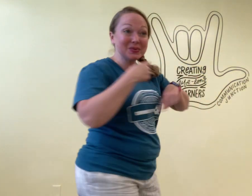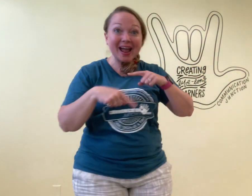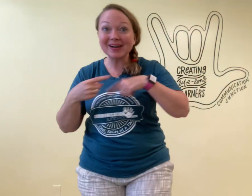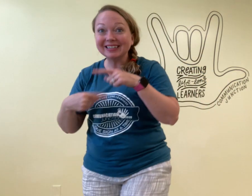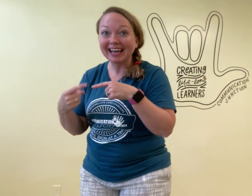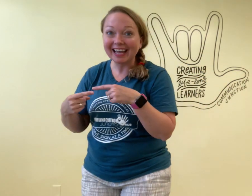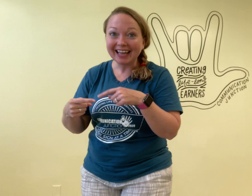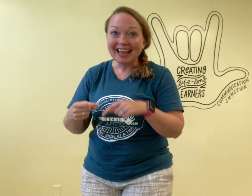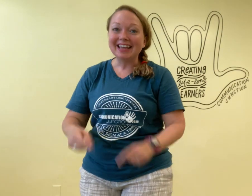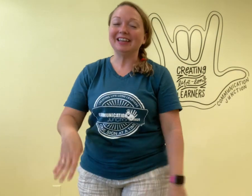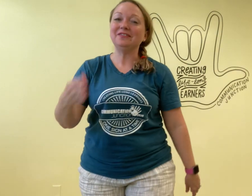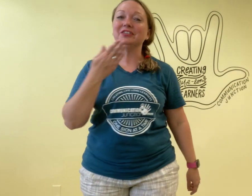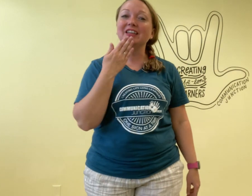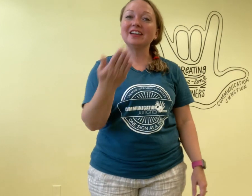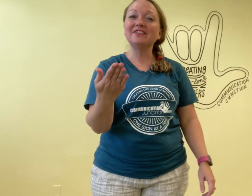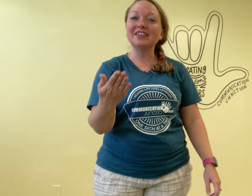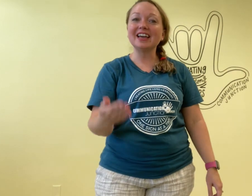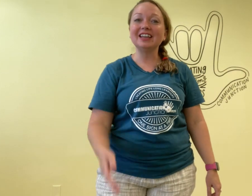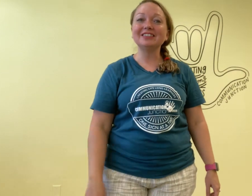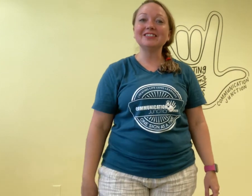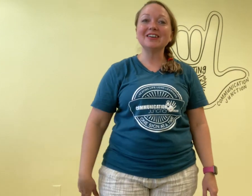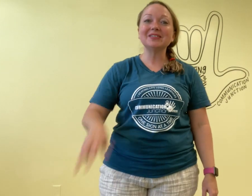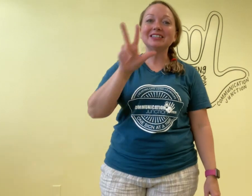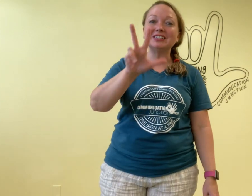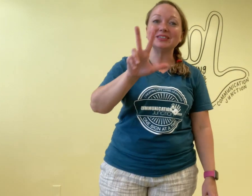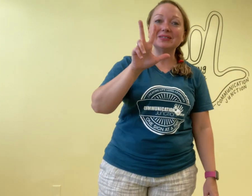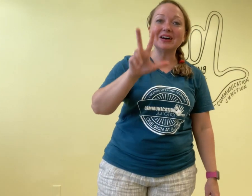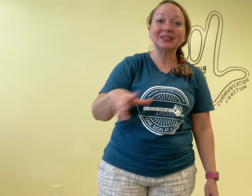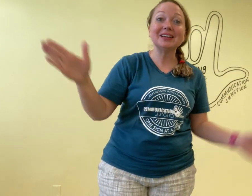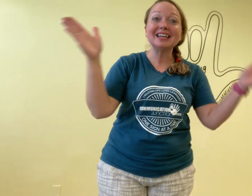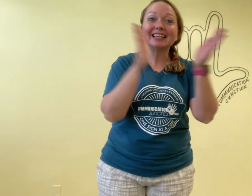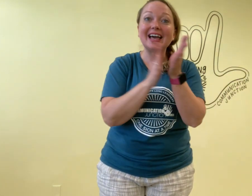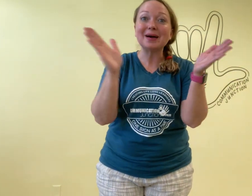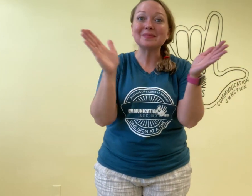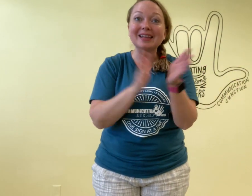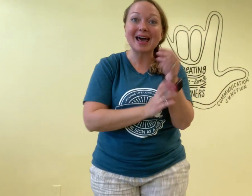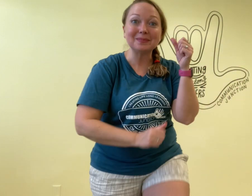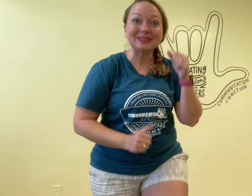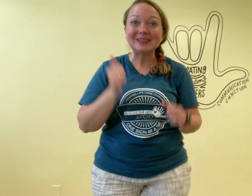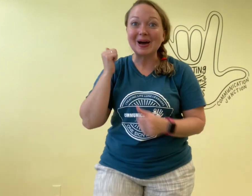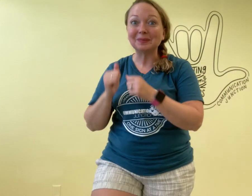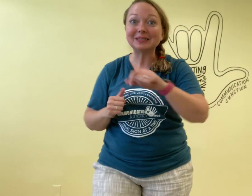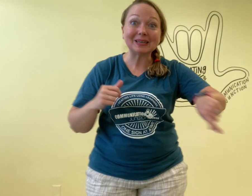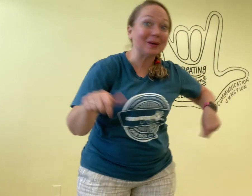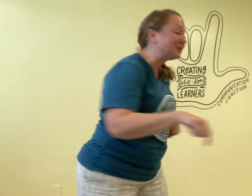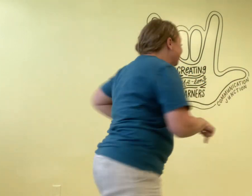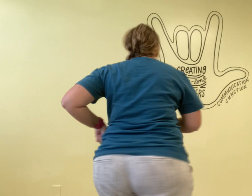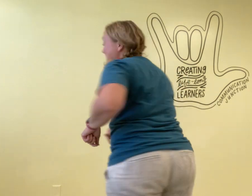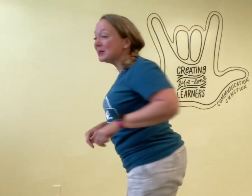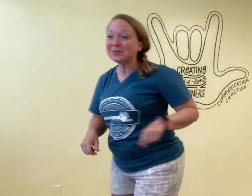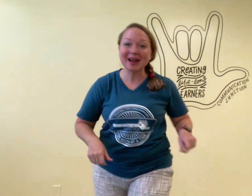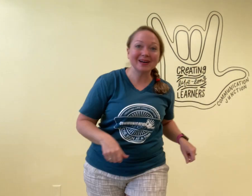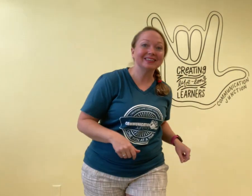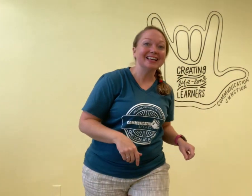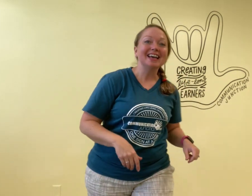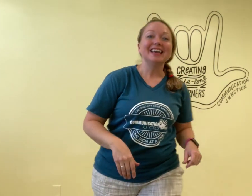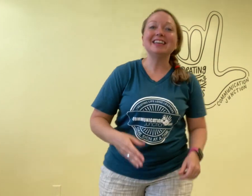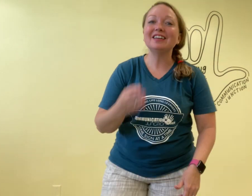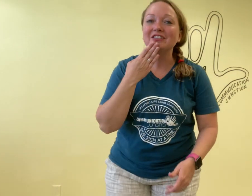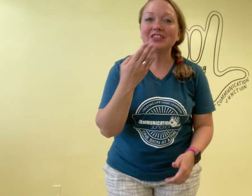around. If you're thankful and you know it, do all 3. Clap, clap, stomp, stomp, turn around. If you're